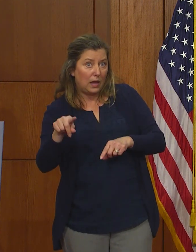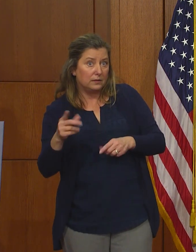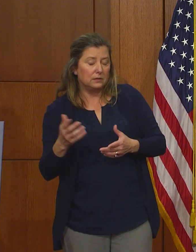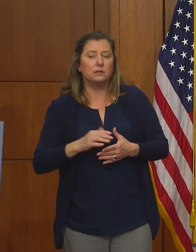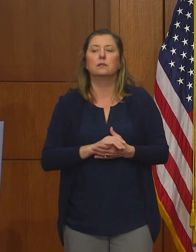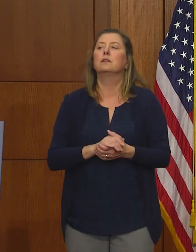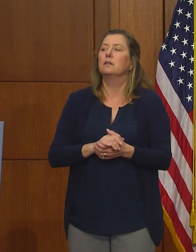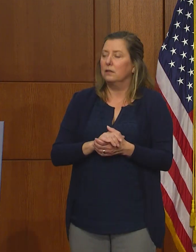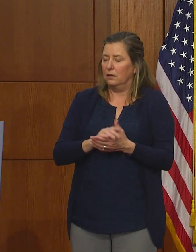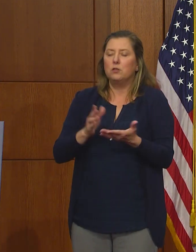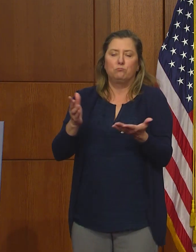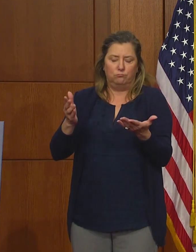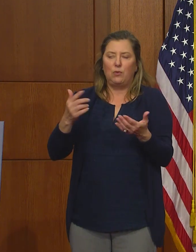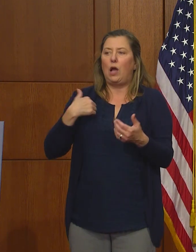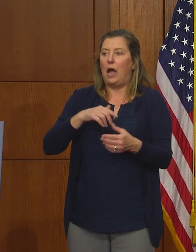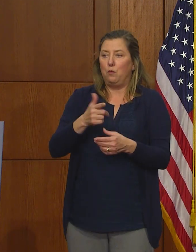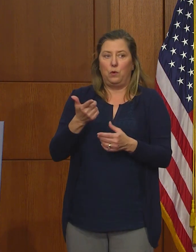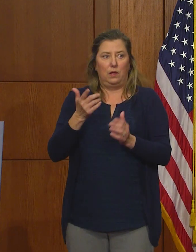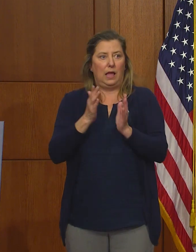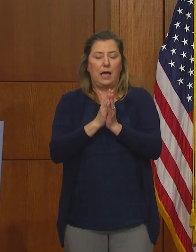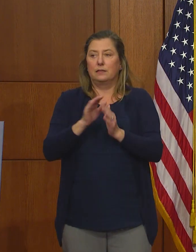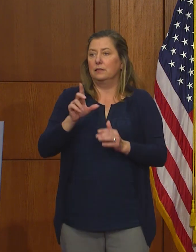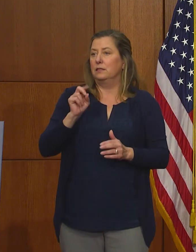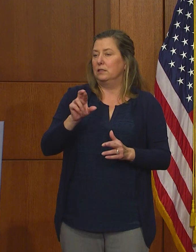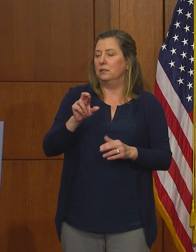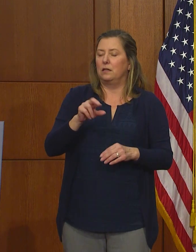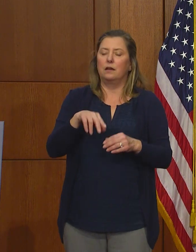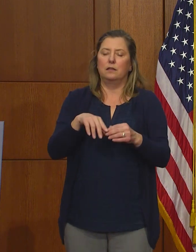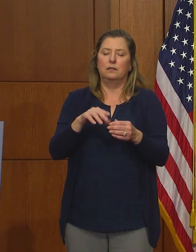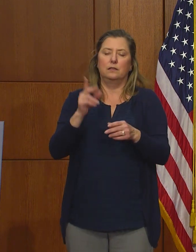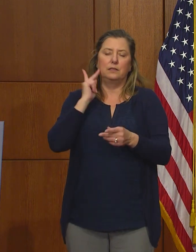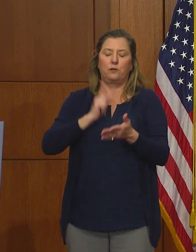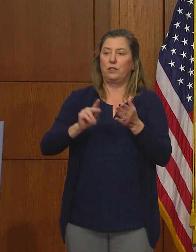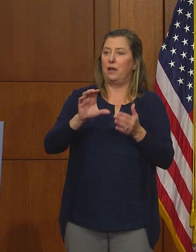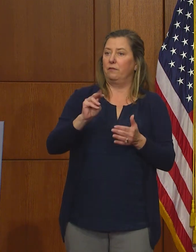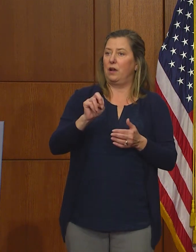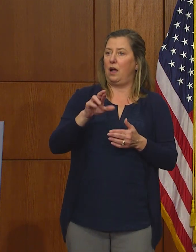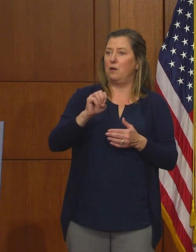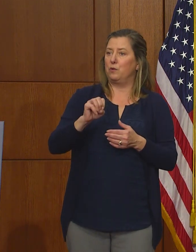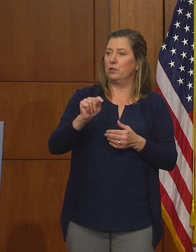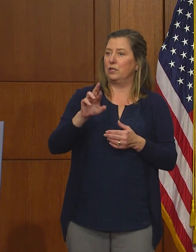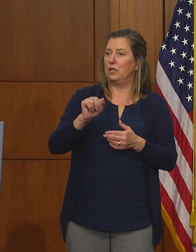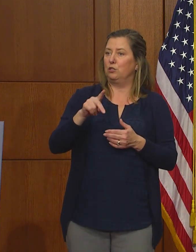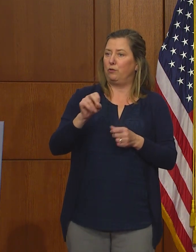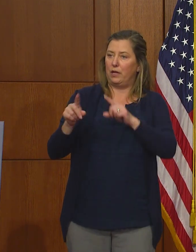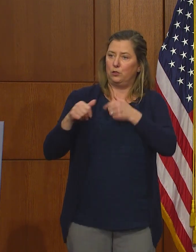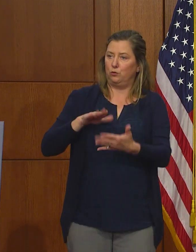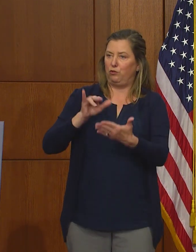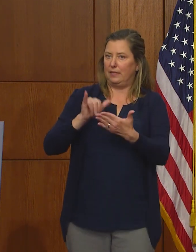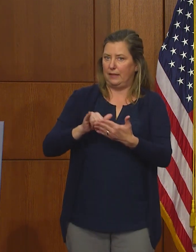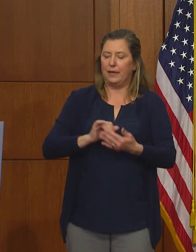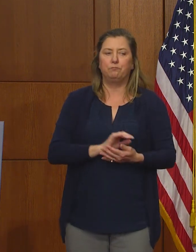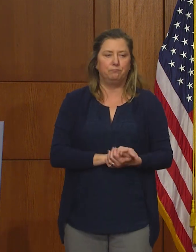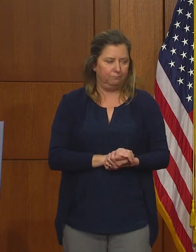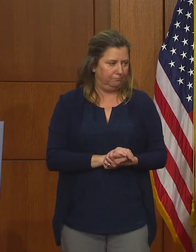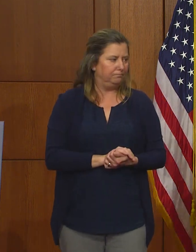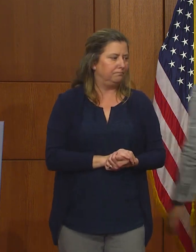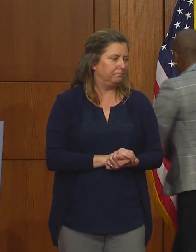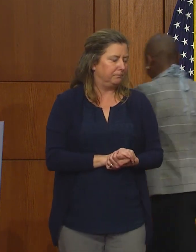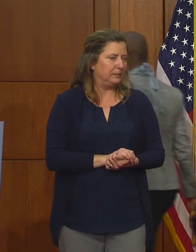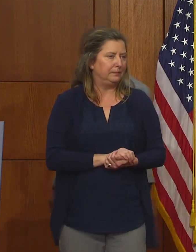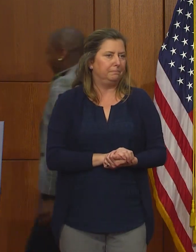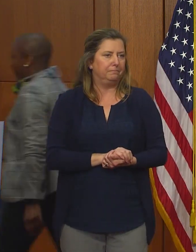for the funding piece, I'll turn that back over to our Secretary of Commerce and Trade and our Secretary of Finance to address that. Thank you. Thanks so much,